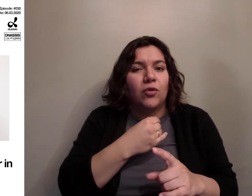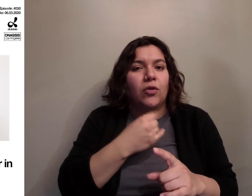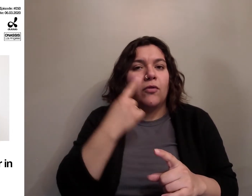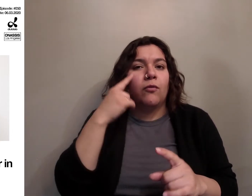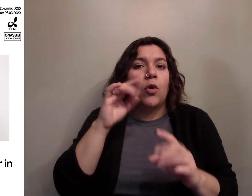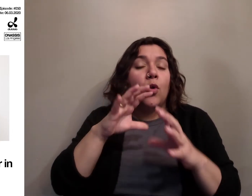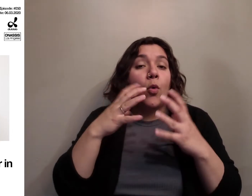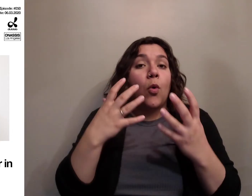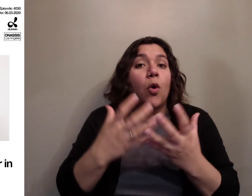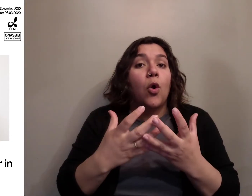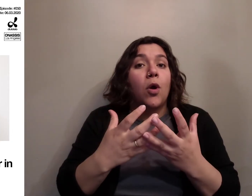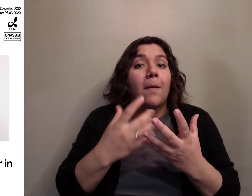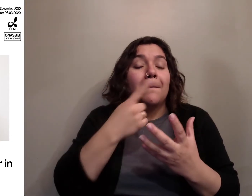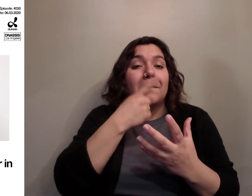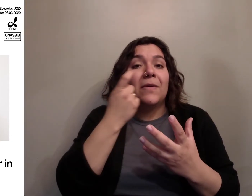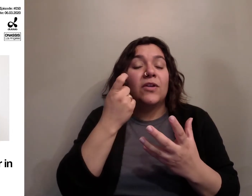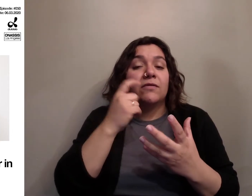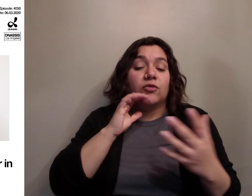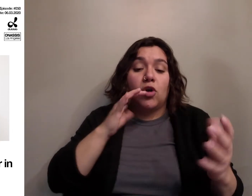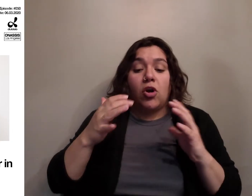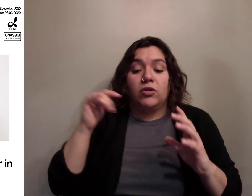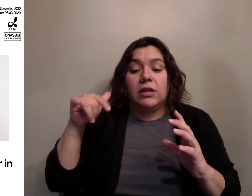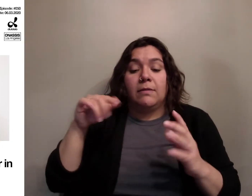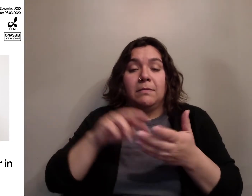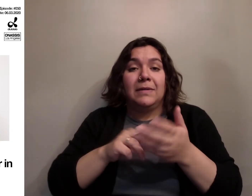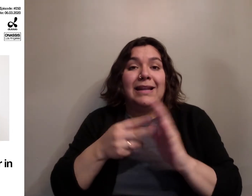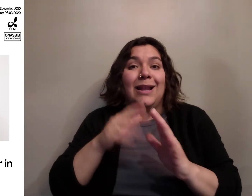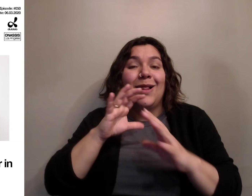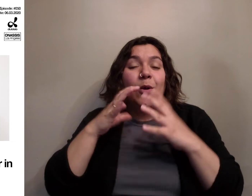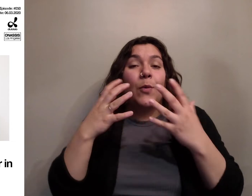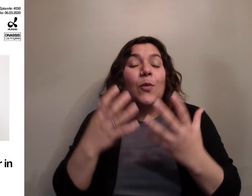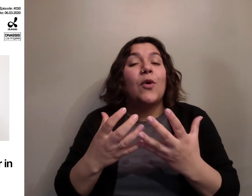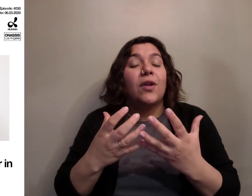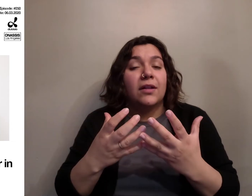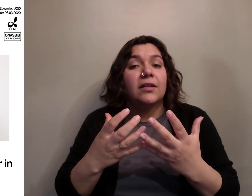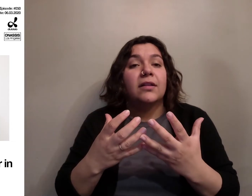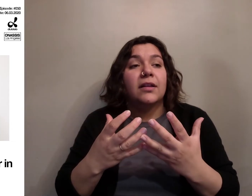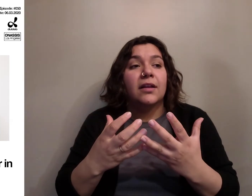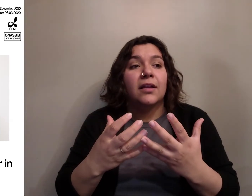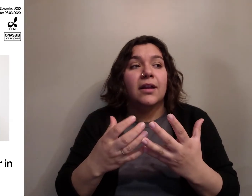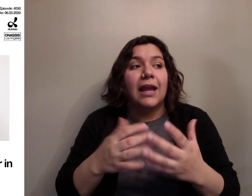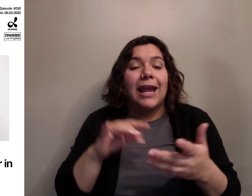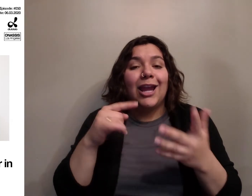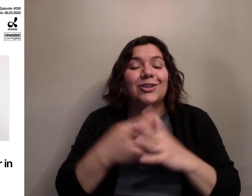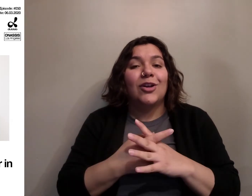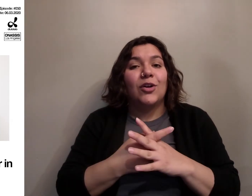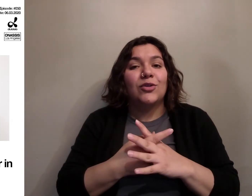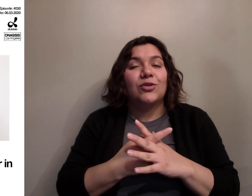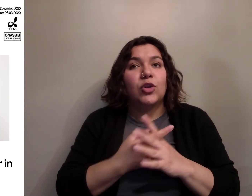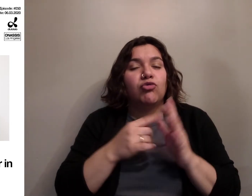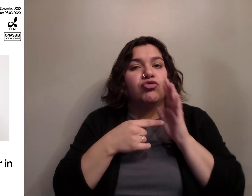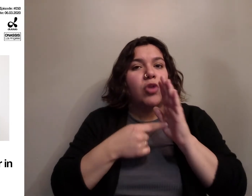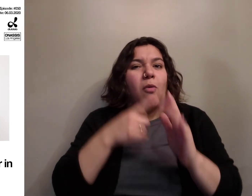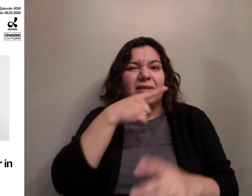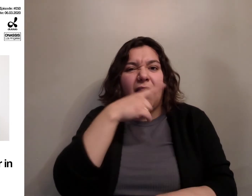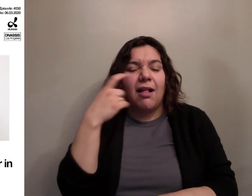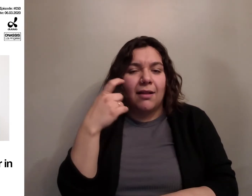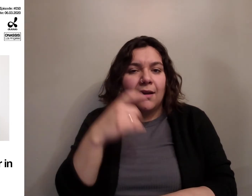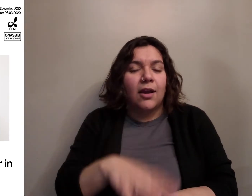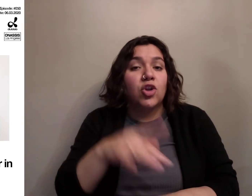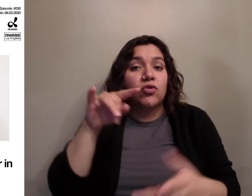how, to put something beautiful into the world, by contrast, by virtue of the world, it